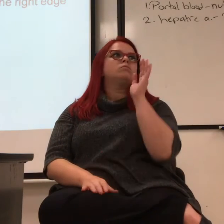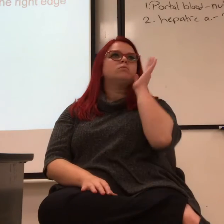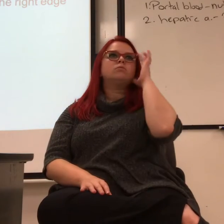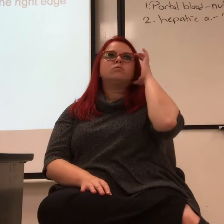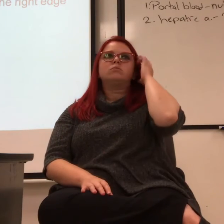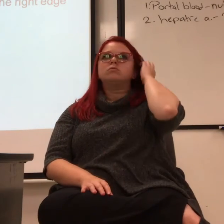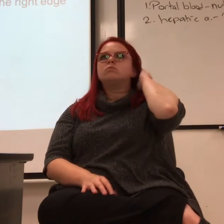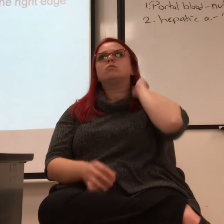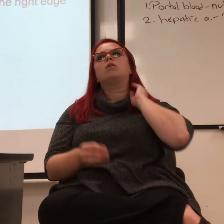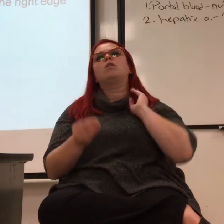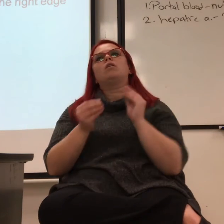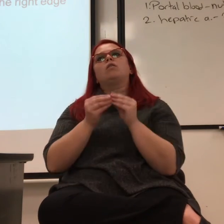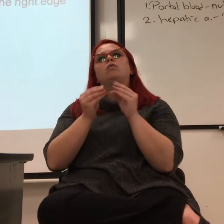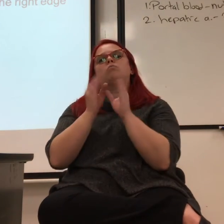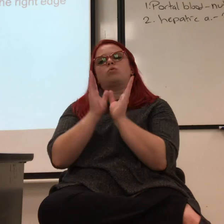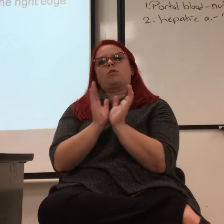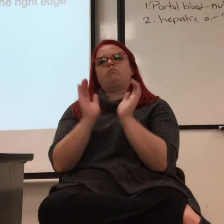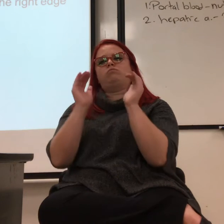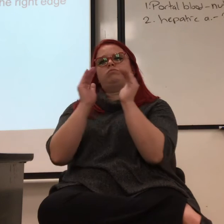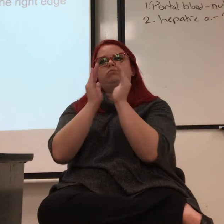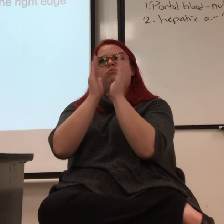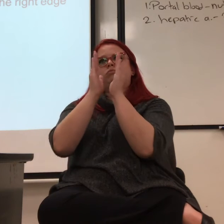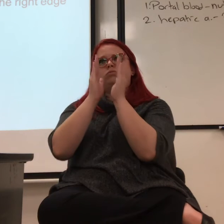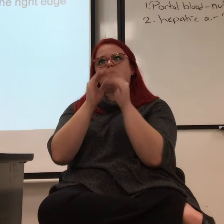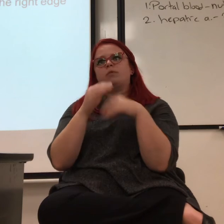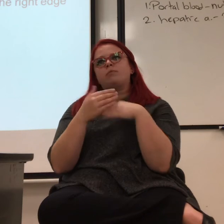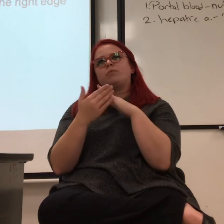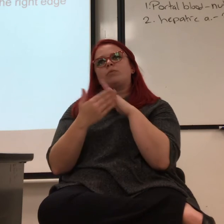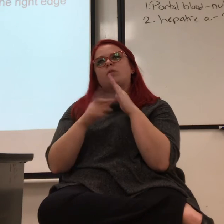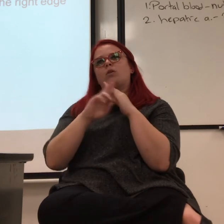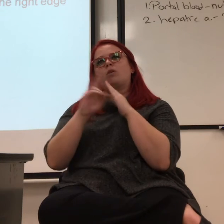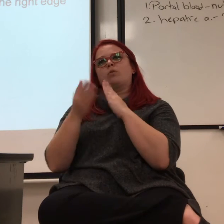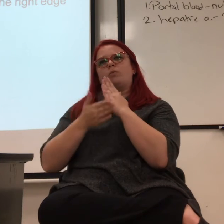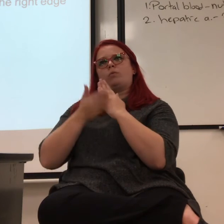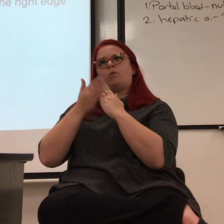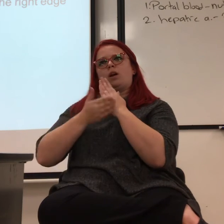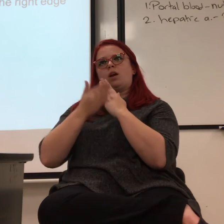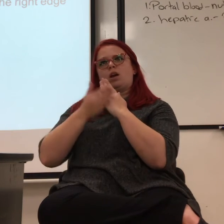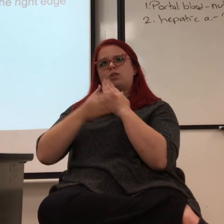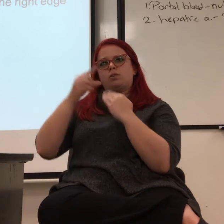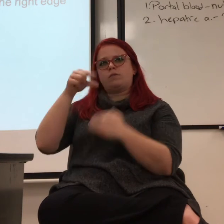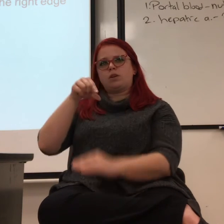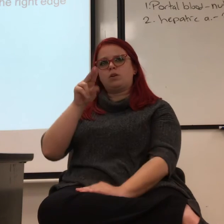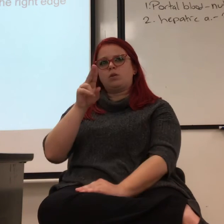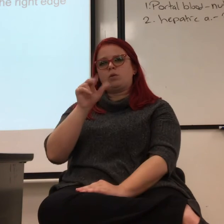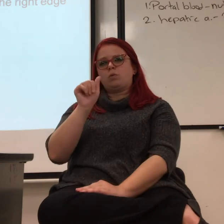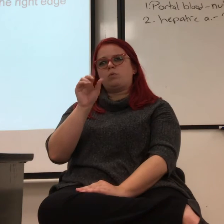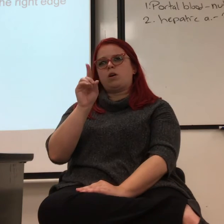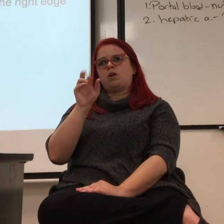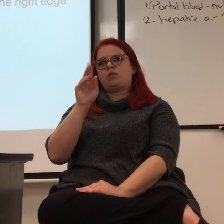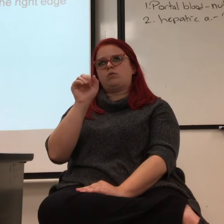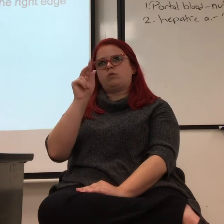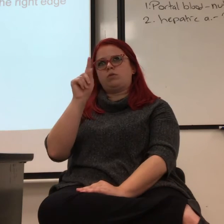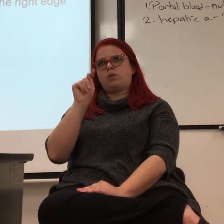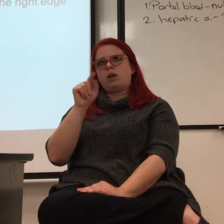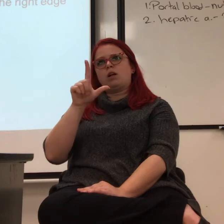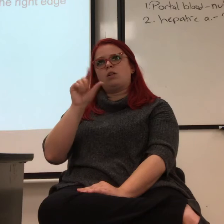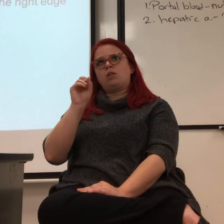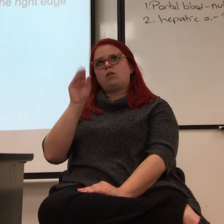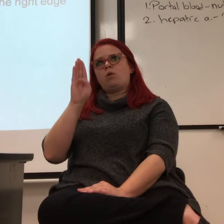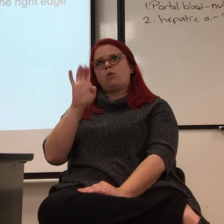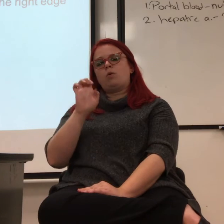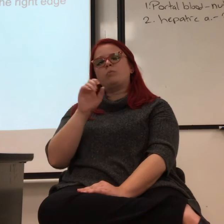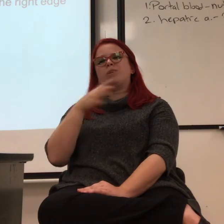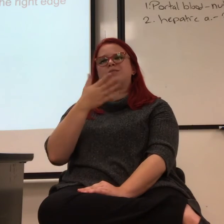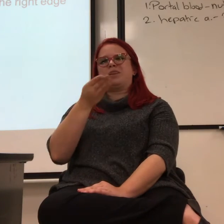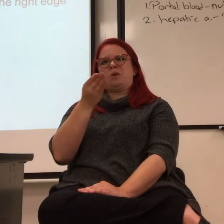It's pear-shaped along the right edge of quadrate lobe. It's bluish green in color. Hold about